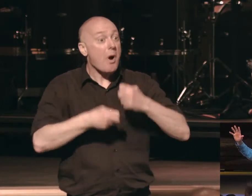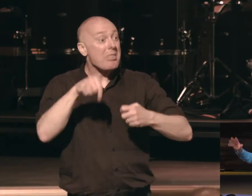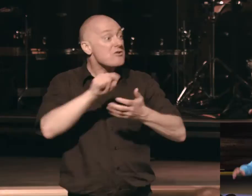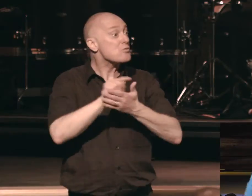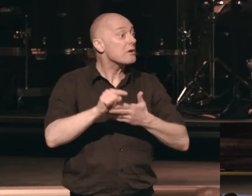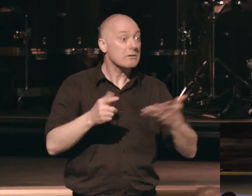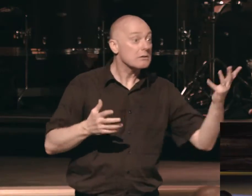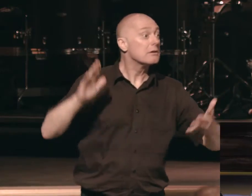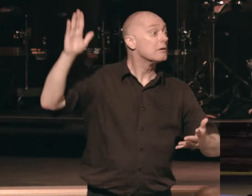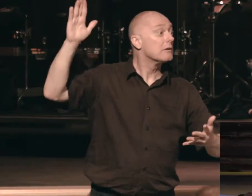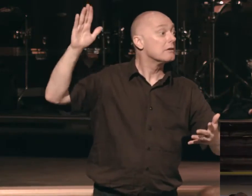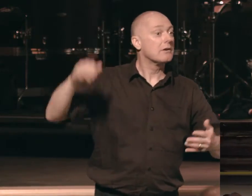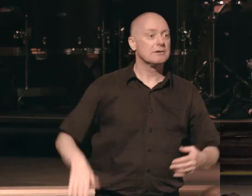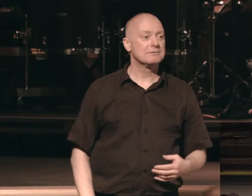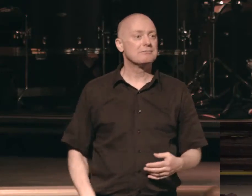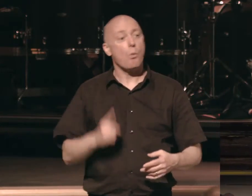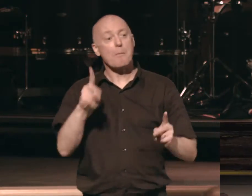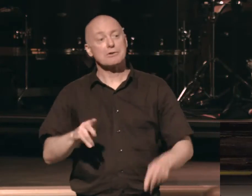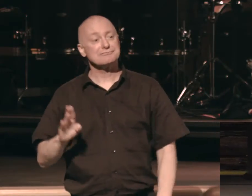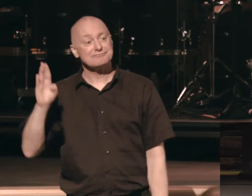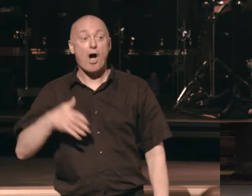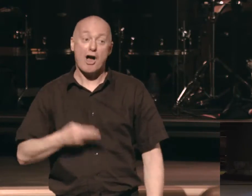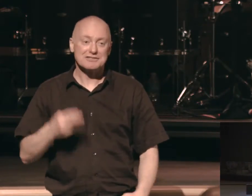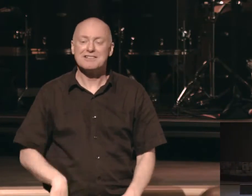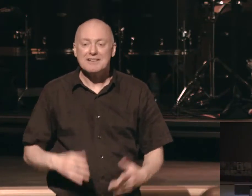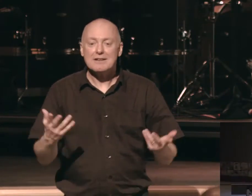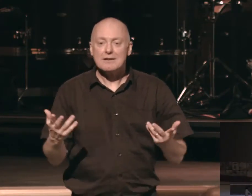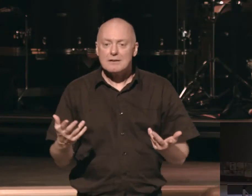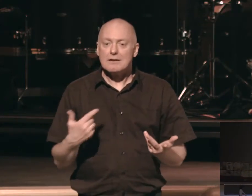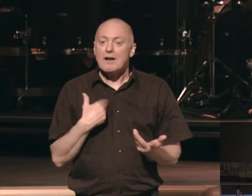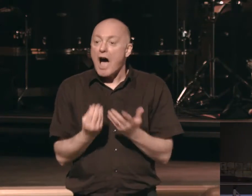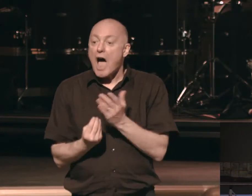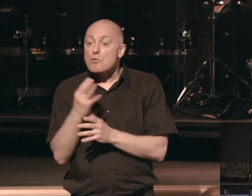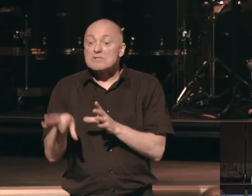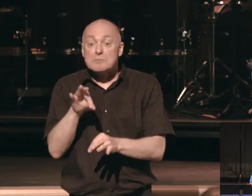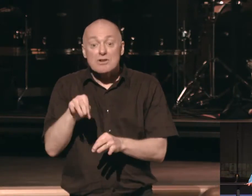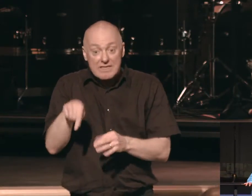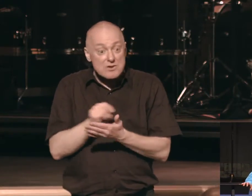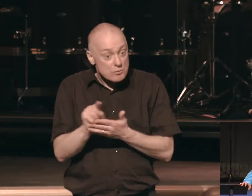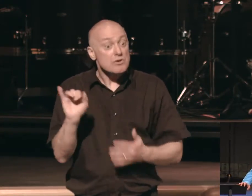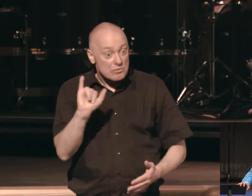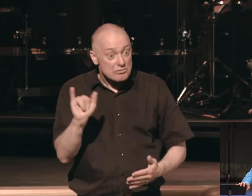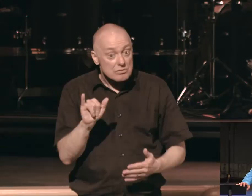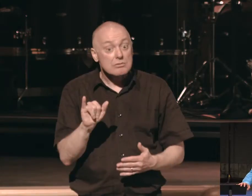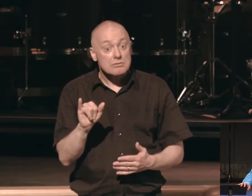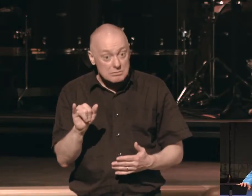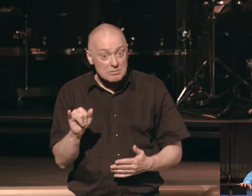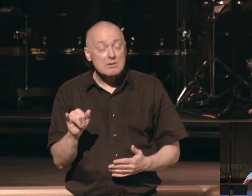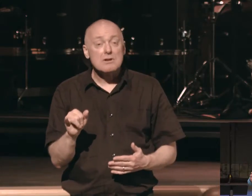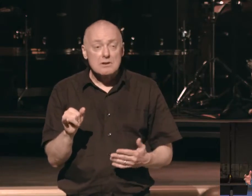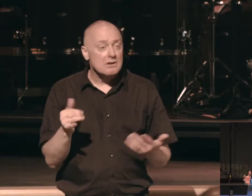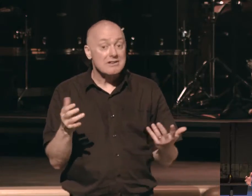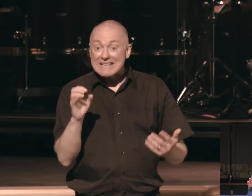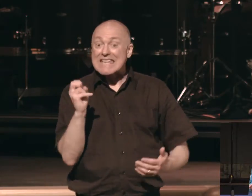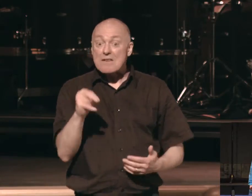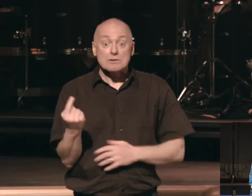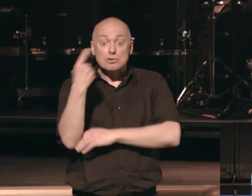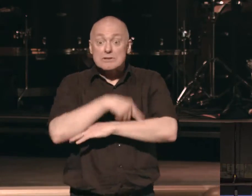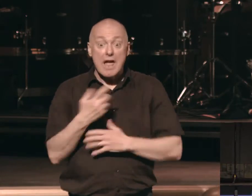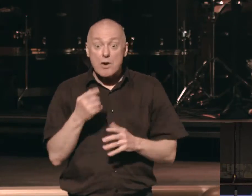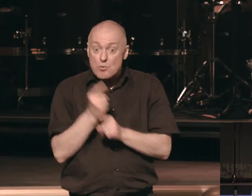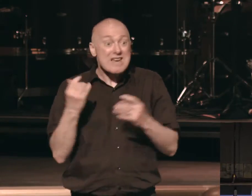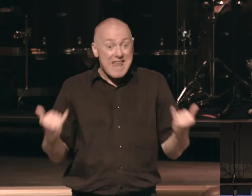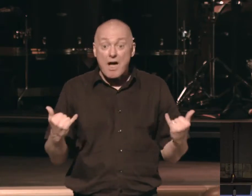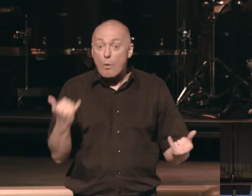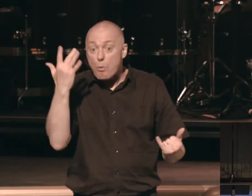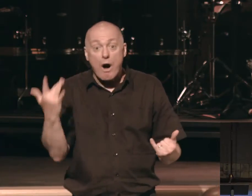Thank you for your honesty. And I groaned spiritually this week, too. I groaned spiritually this week, and just even today, and even right now, because why? Because